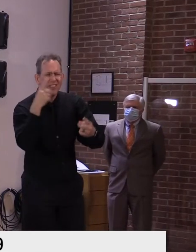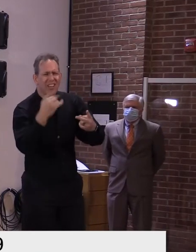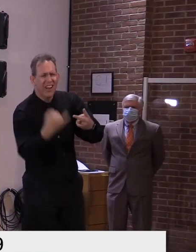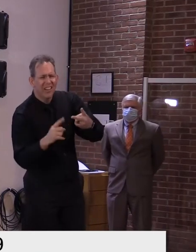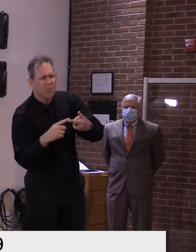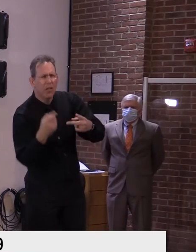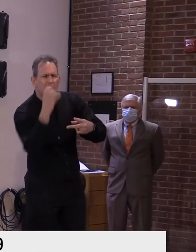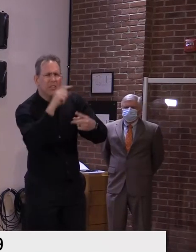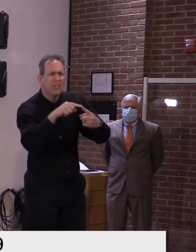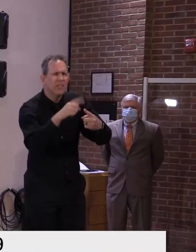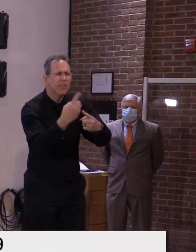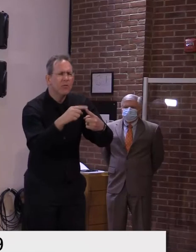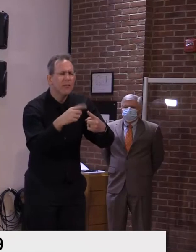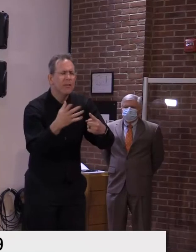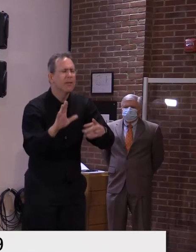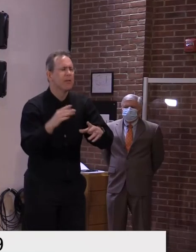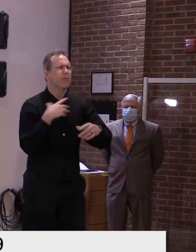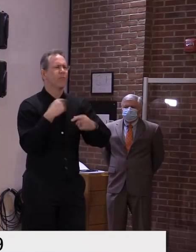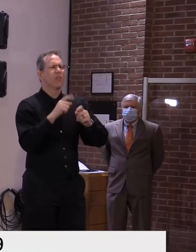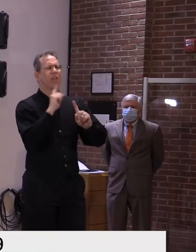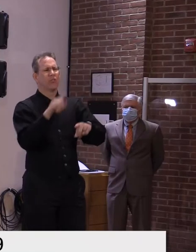wasn't a question in the beginning.